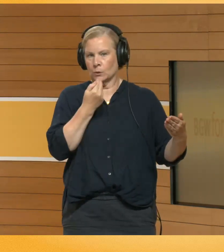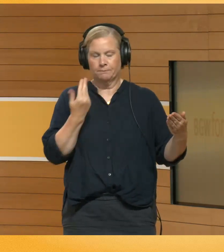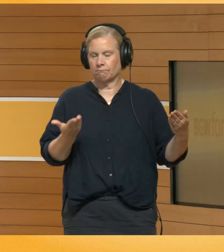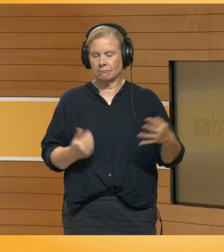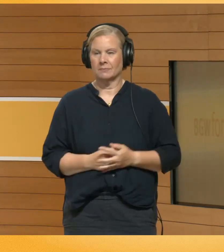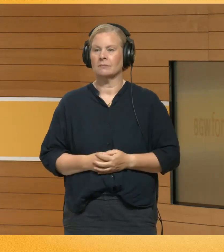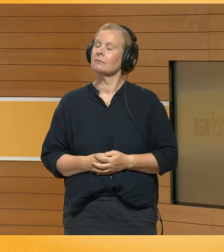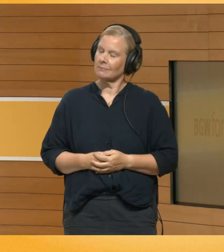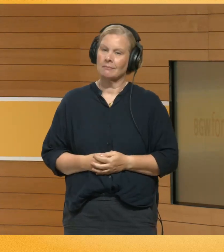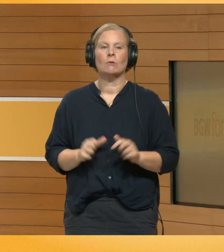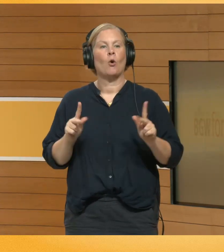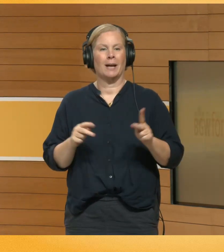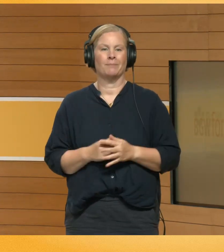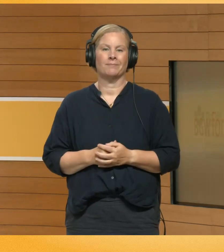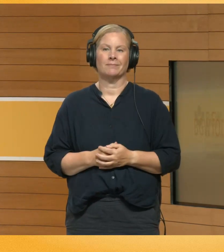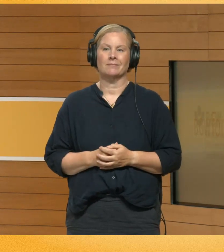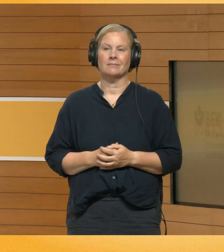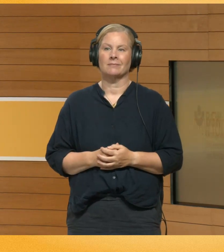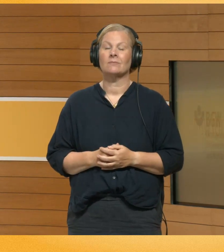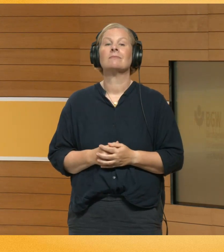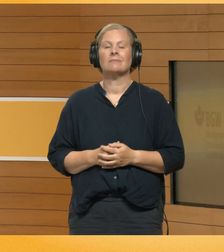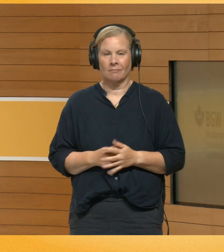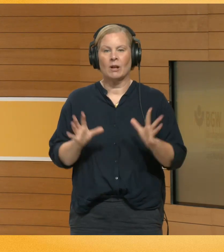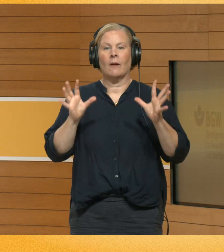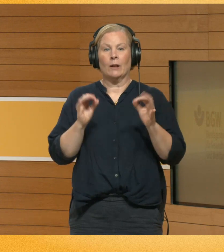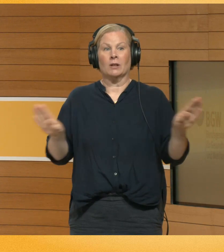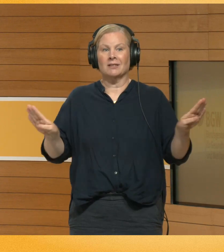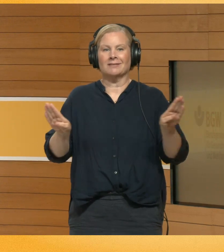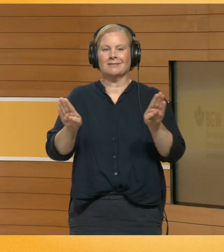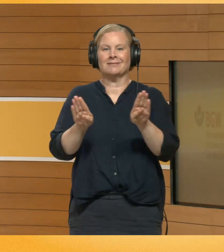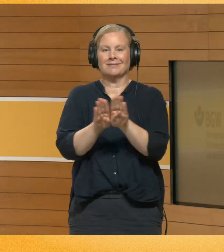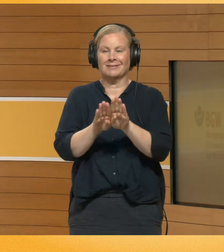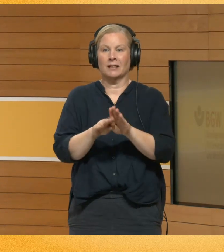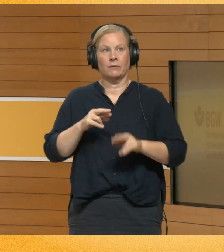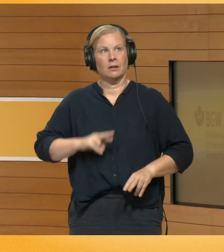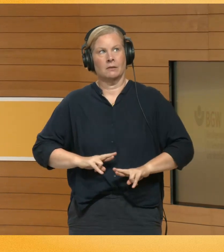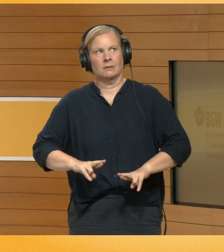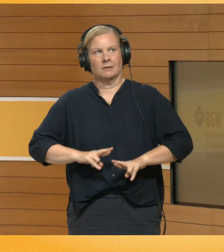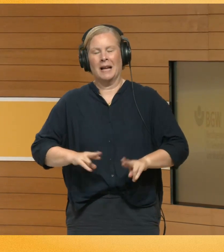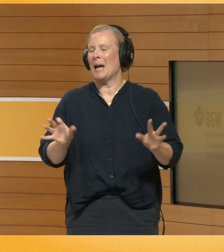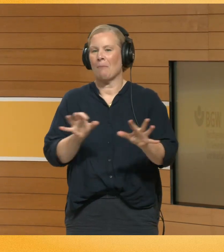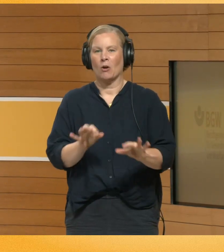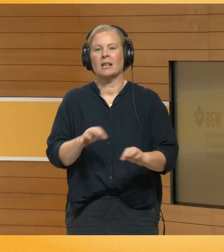weiteren No, Fragen. indeed, no. All right, great. So